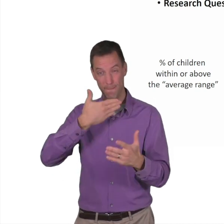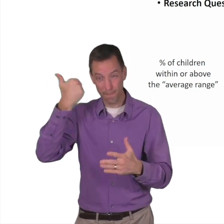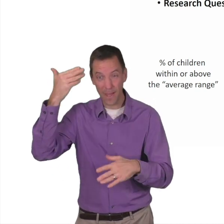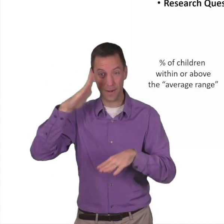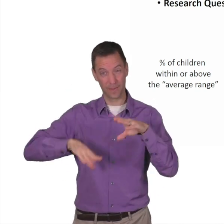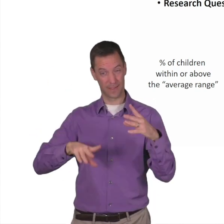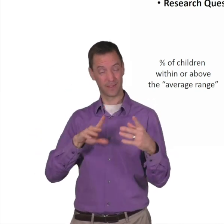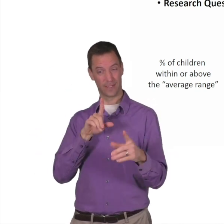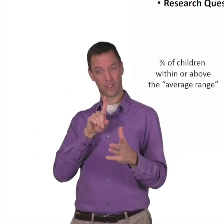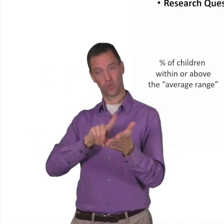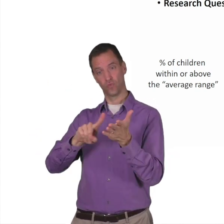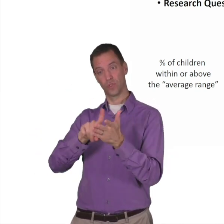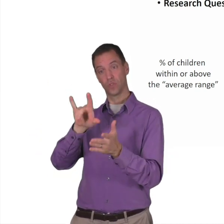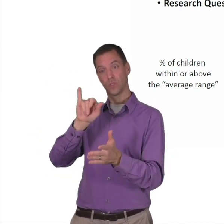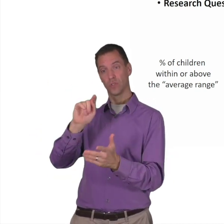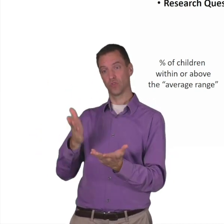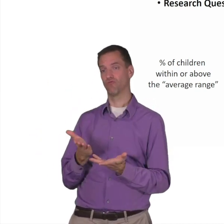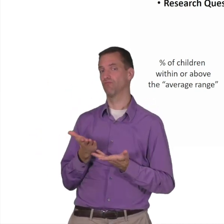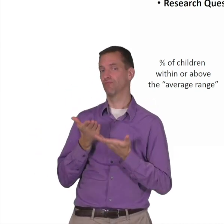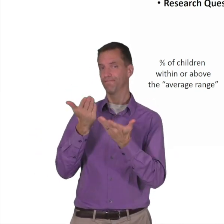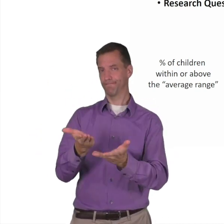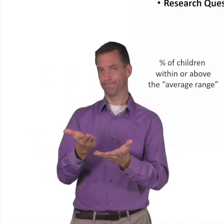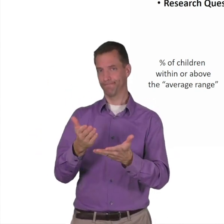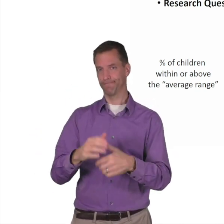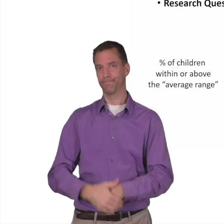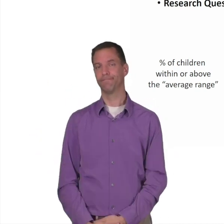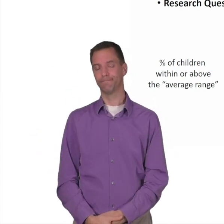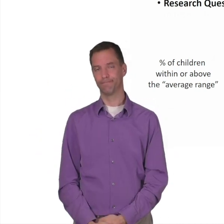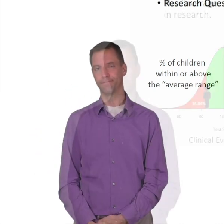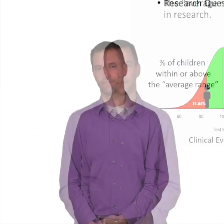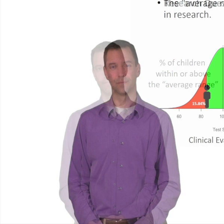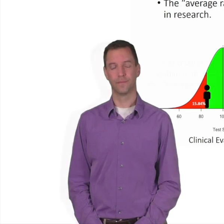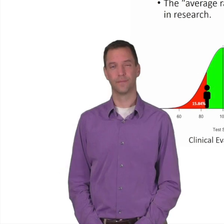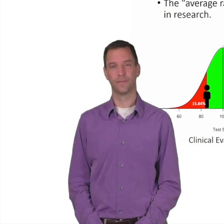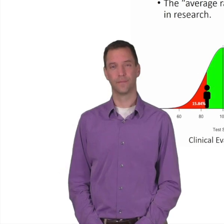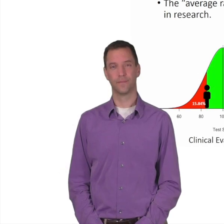language outcomes are better than the research literature suggests.